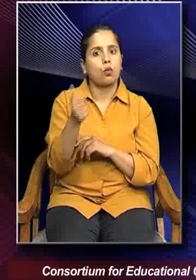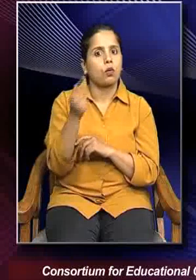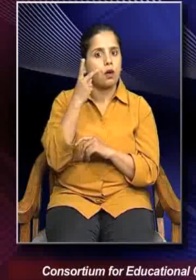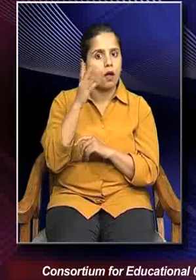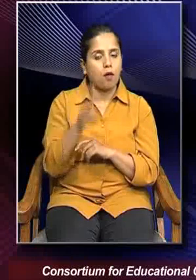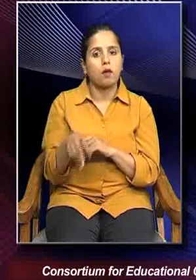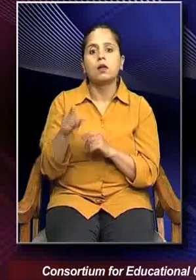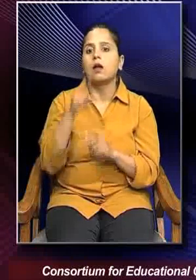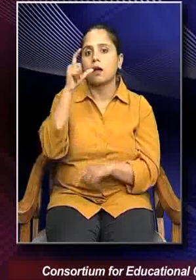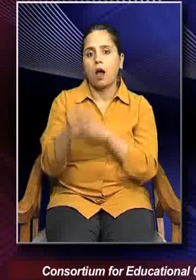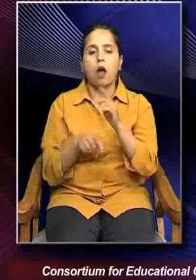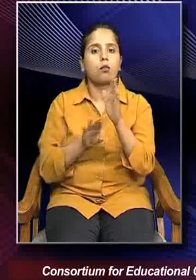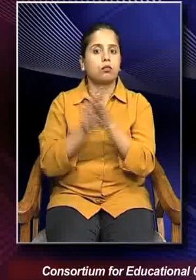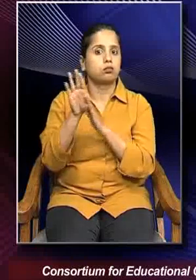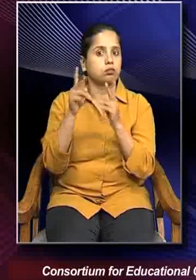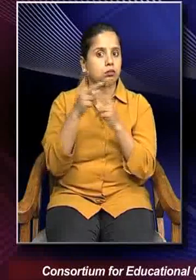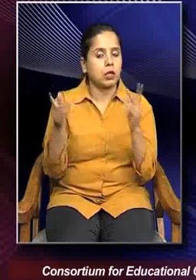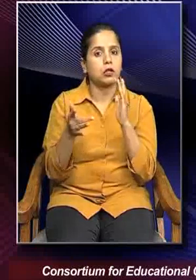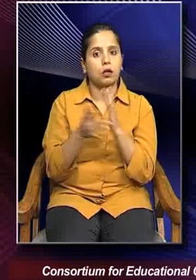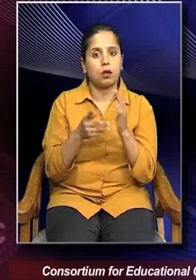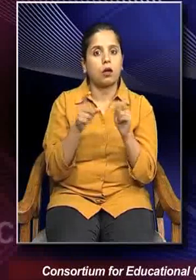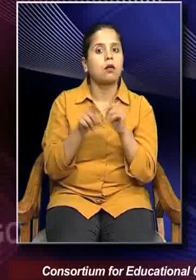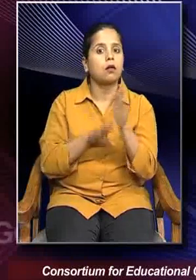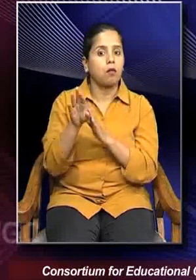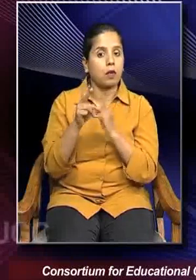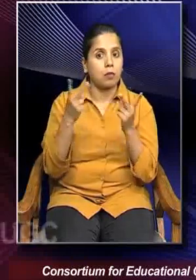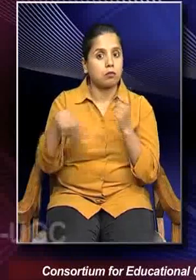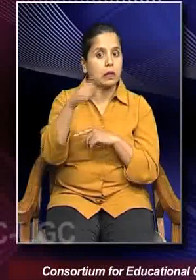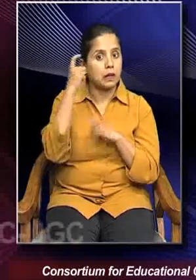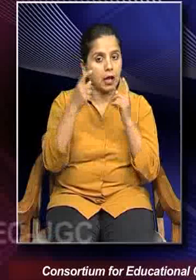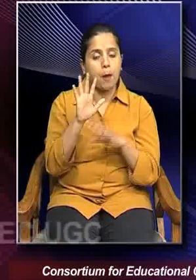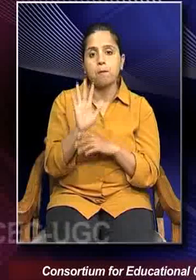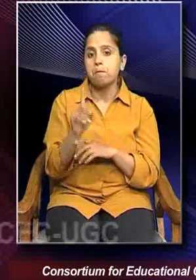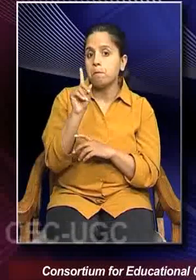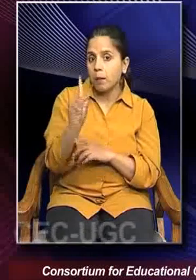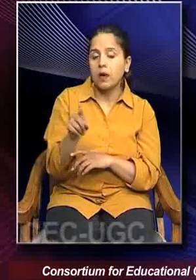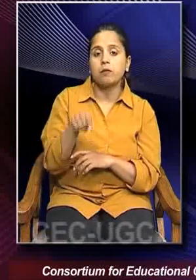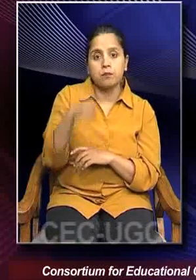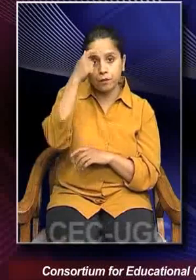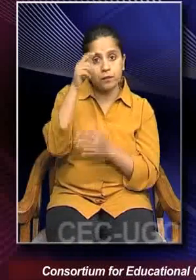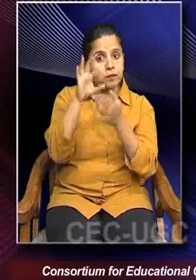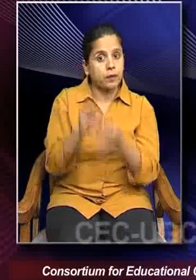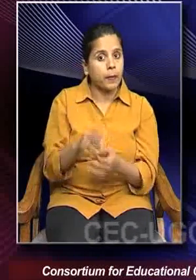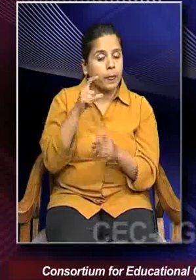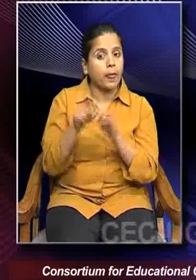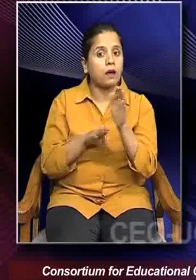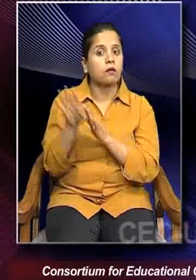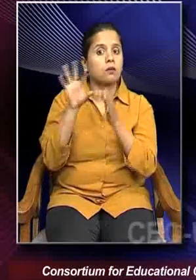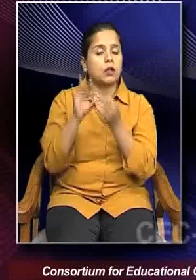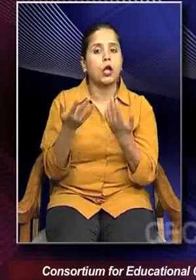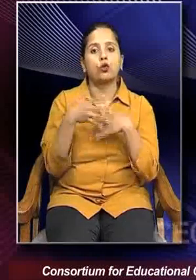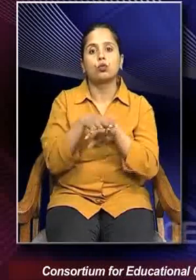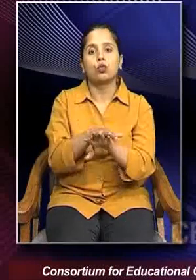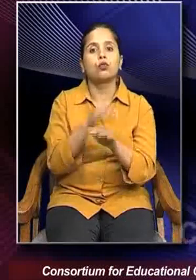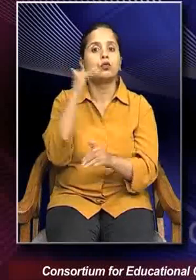their industrial progress and technological development is concerned, but the issues of development with inclusive growth